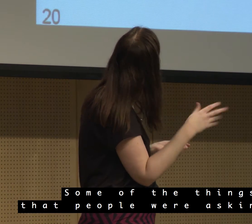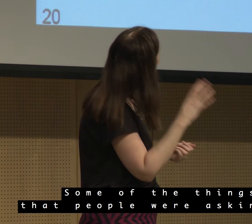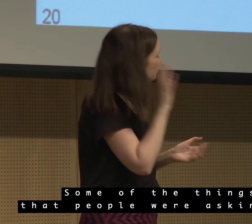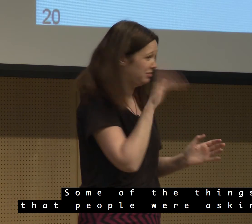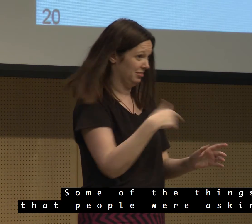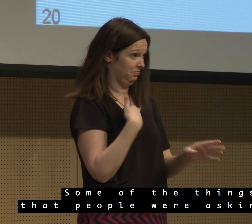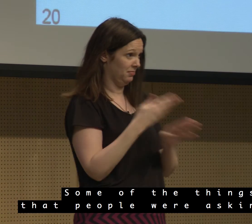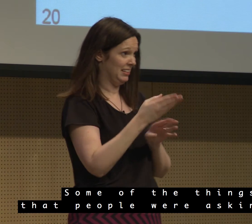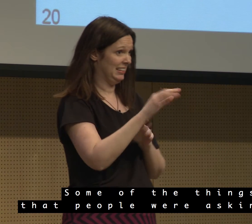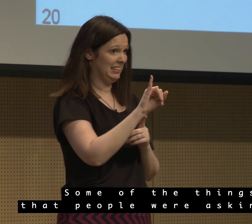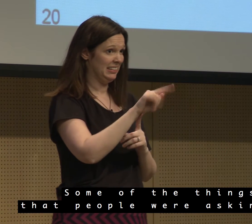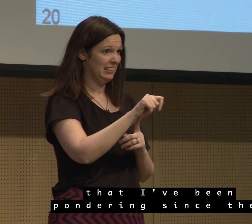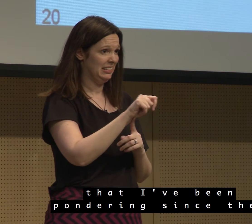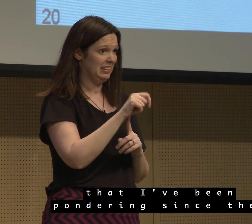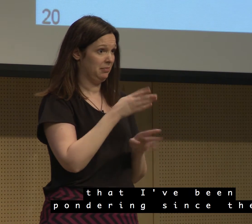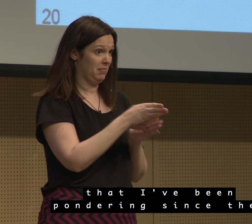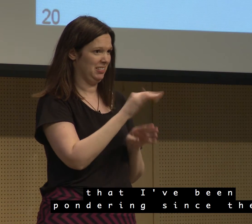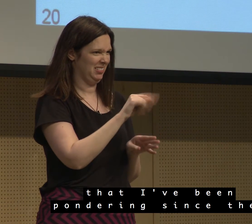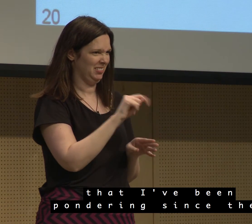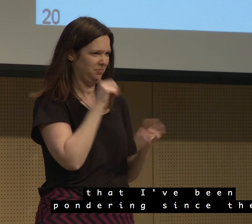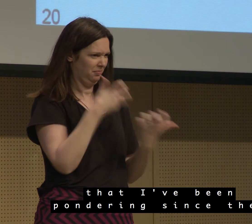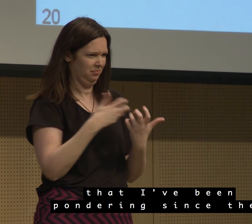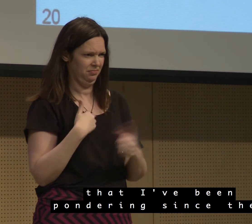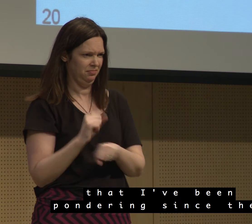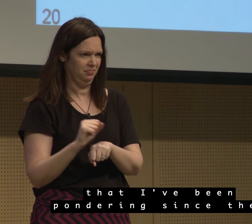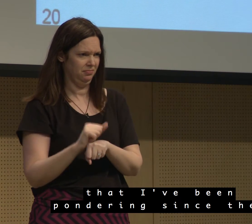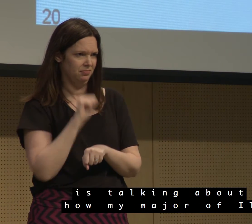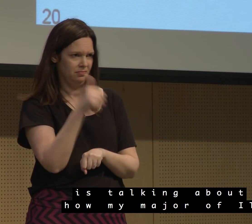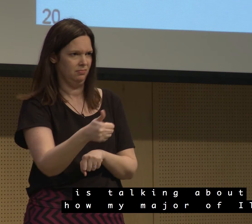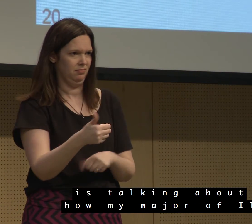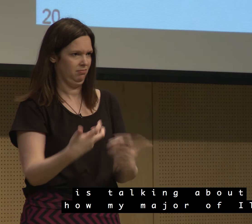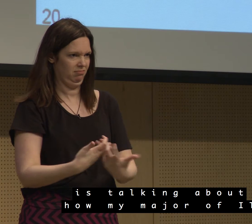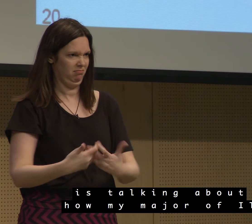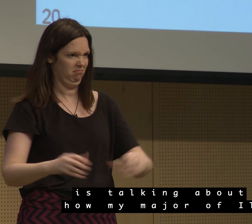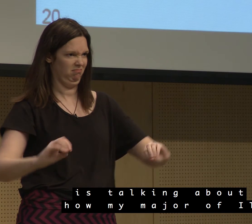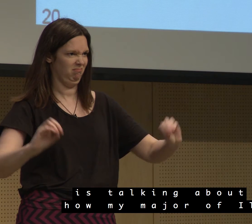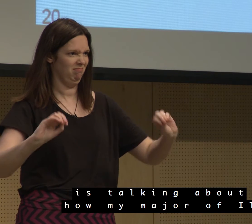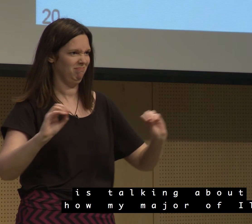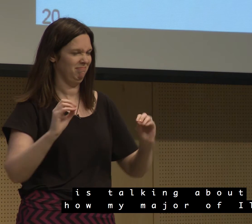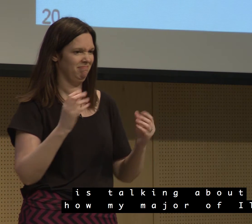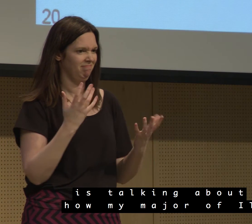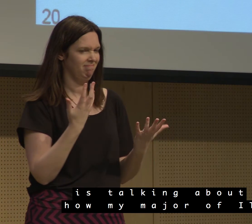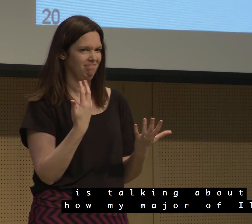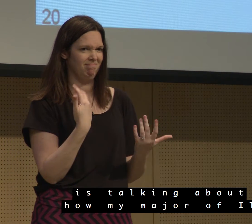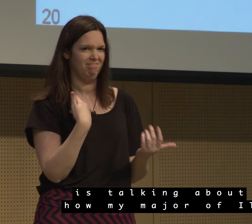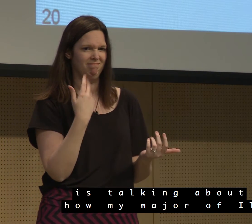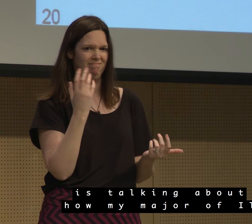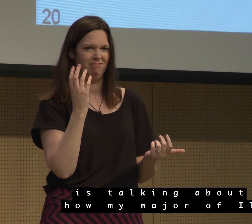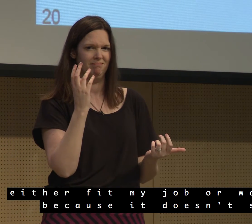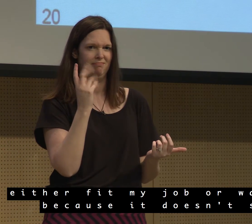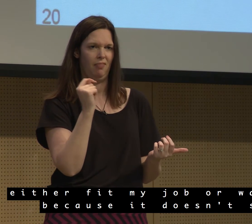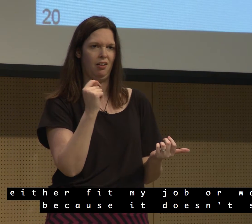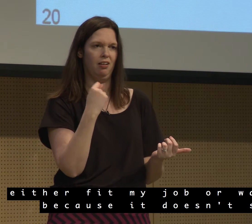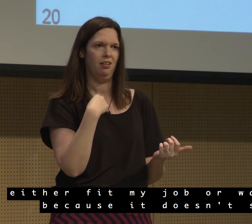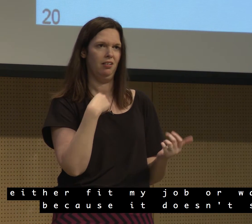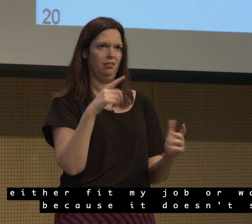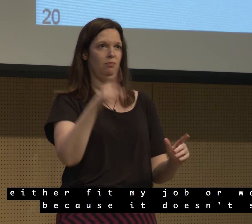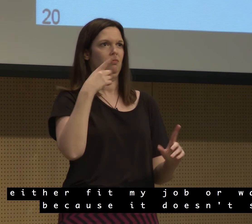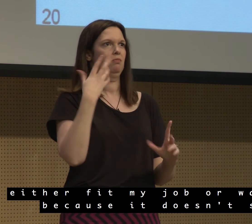Some of the things that people were asking me that I've been pondering since then is talking about how my major of IT either fit my job